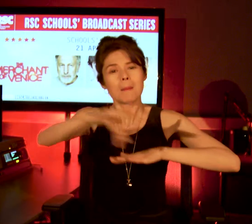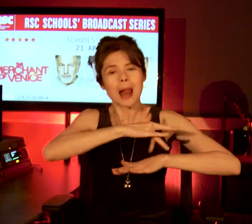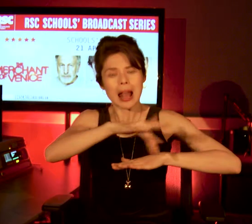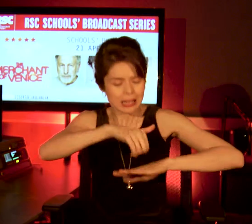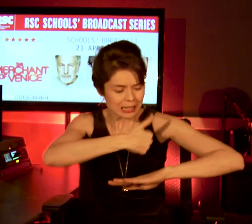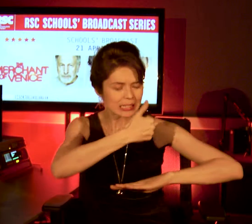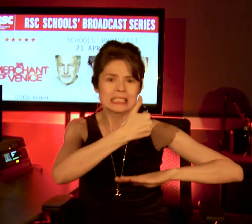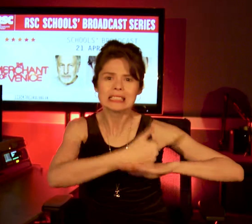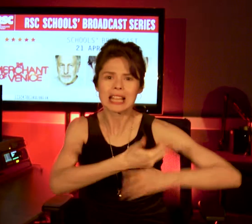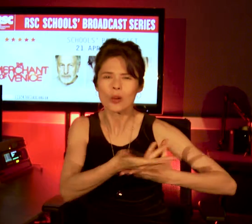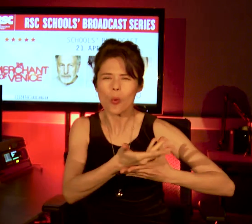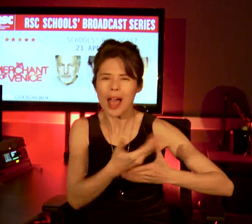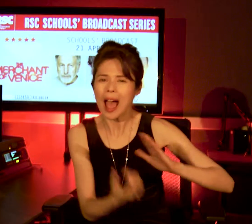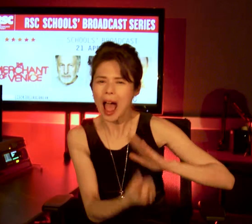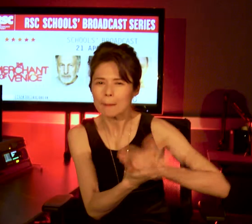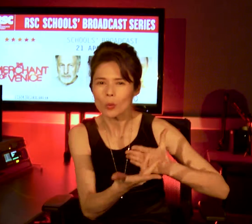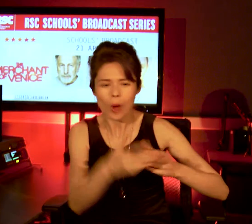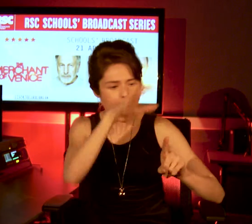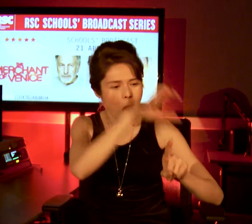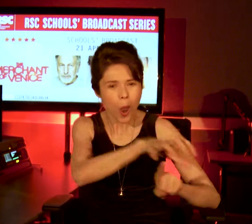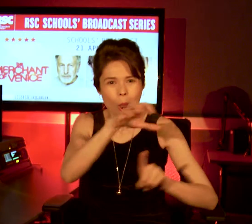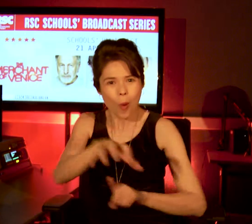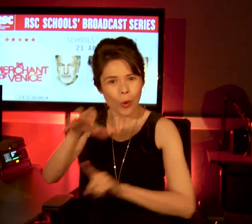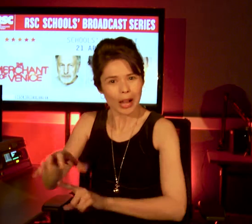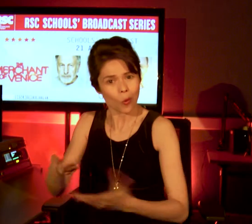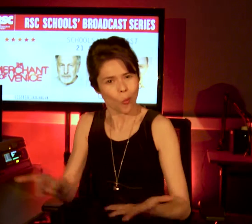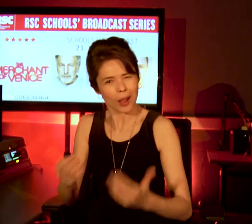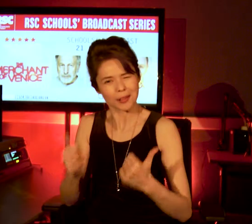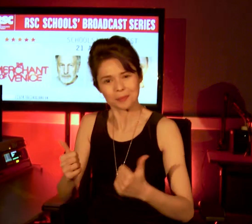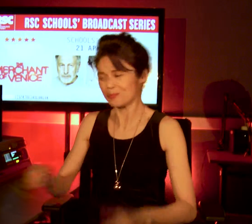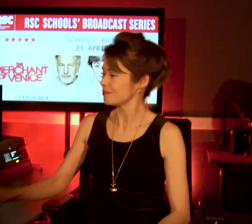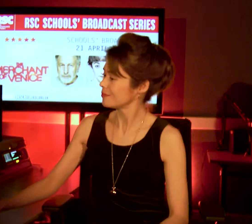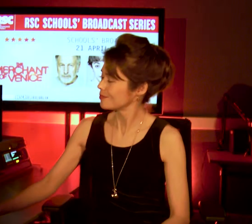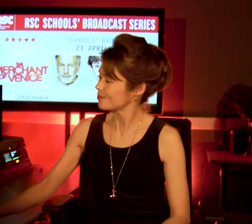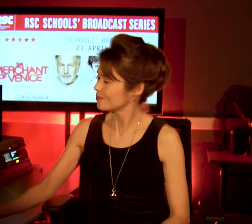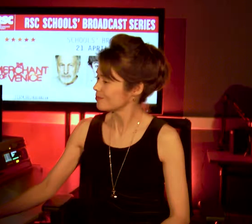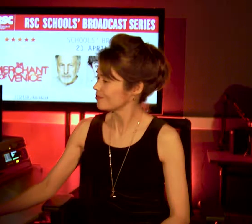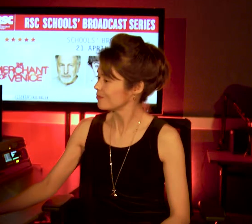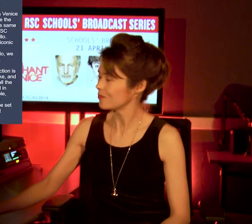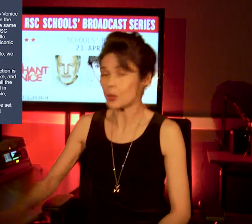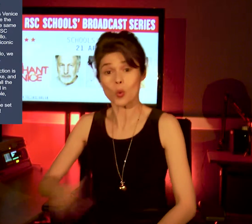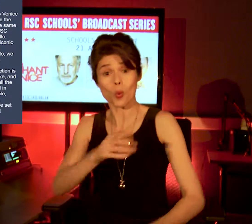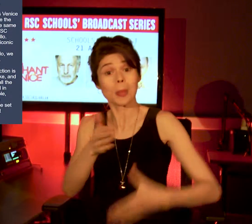So now I'm going to tell you a bit about the play, and in particular about the locations of where the play is